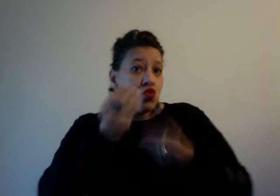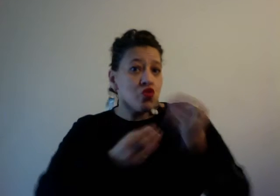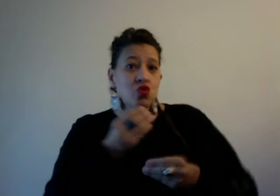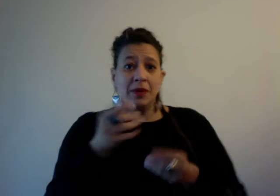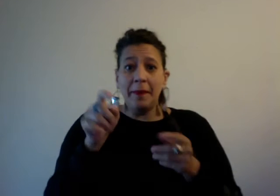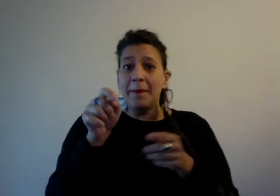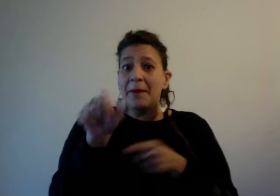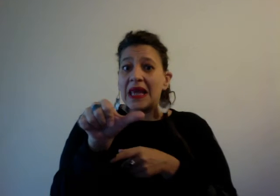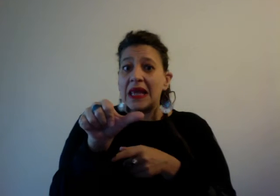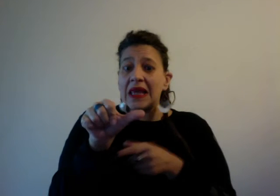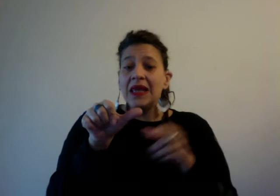Your dog dog. like No,